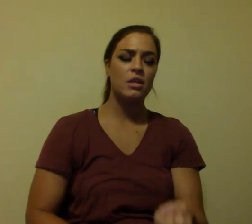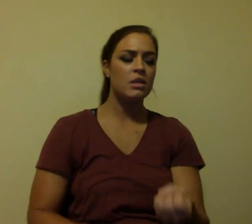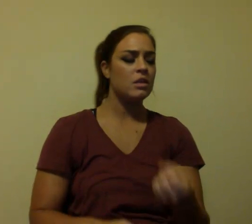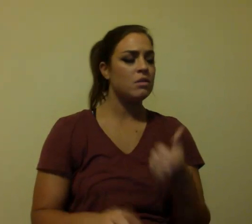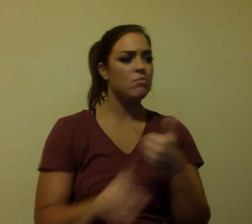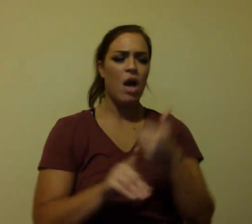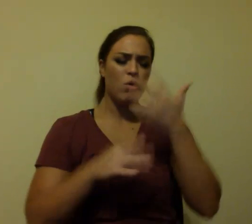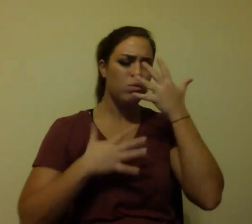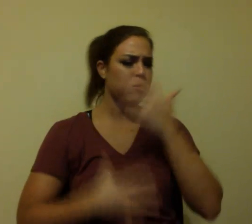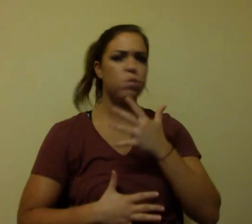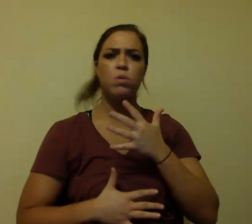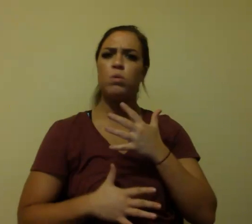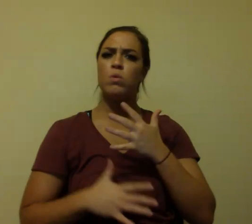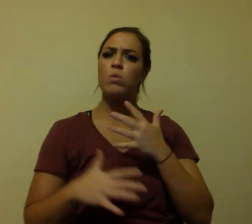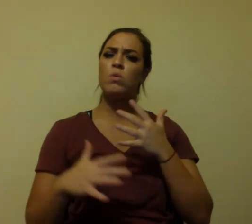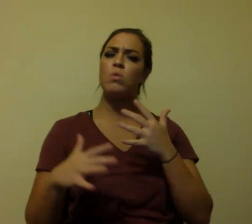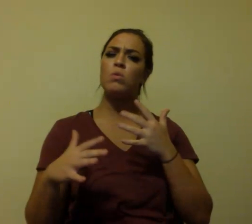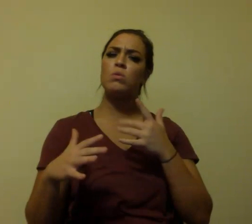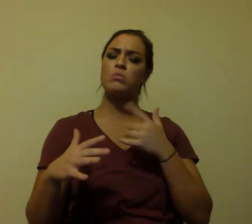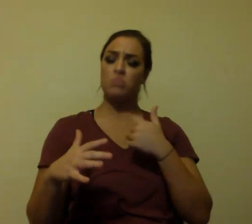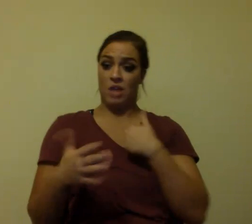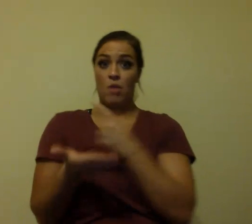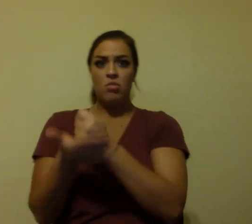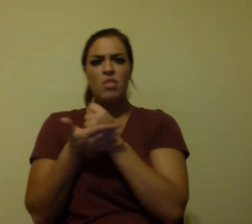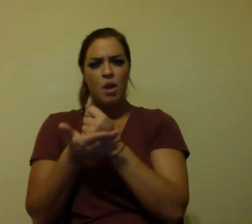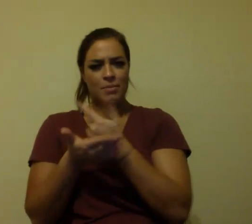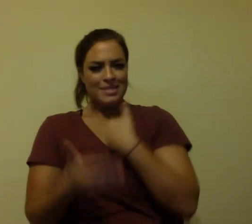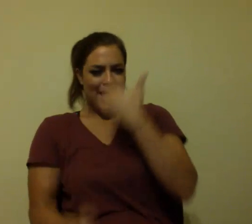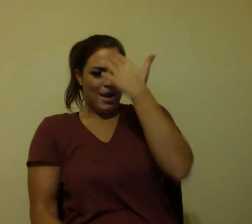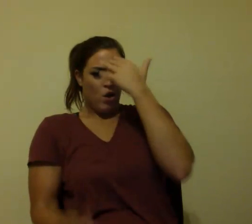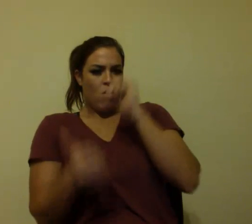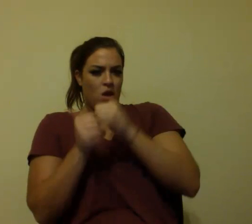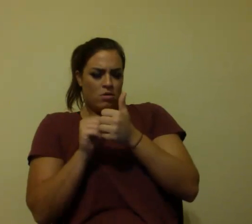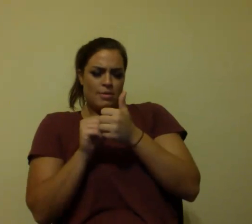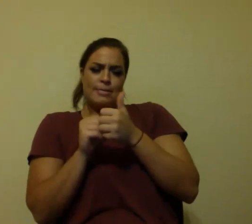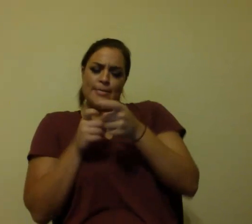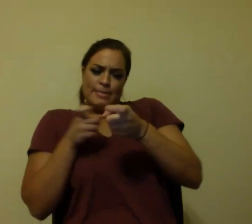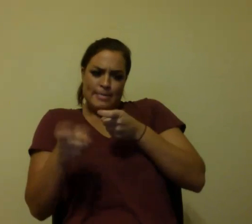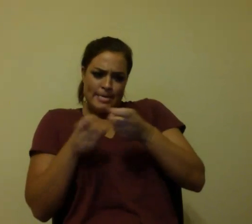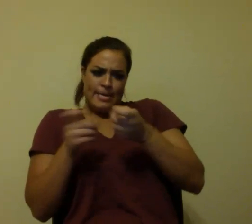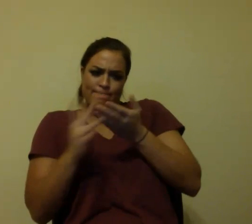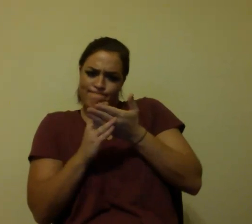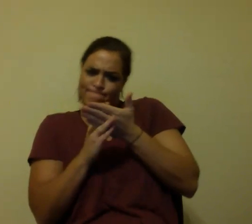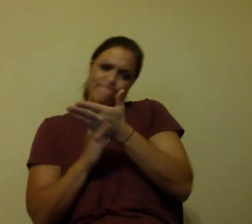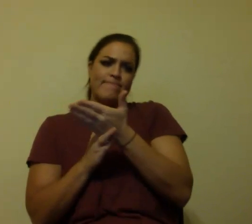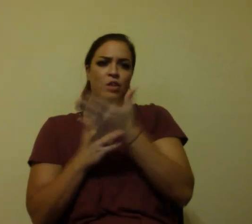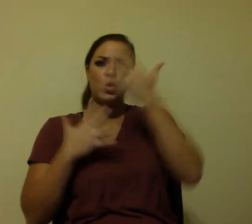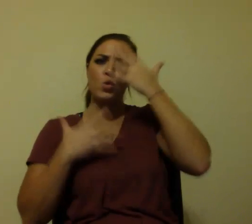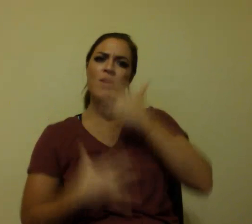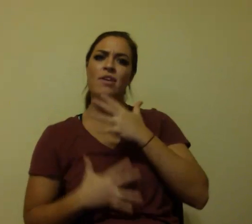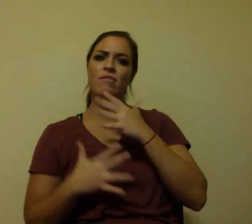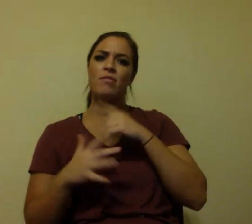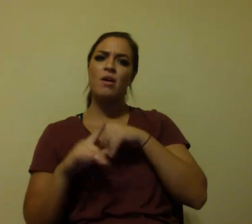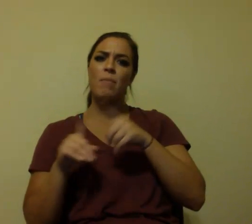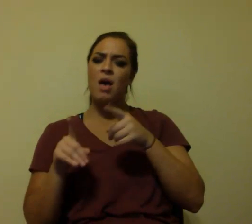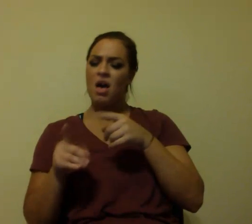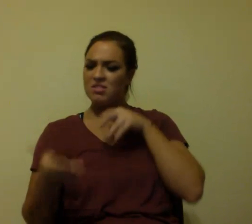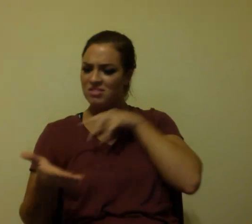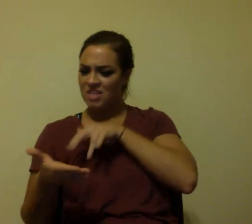grief. But knowing it and doing it can be two very different things. It took a long time before I felt like I